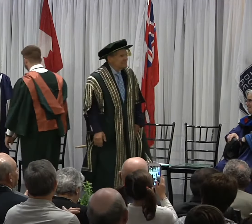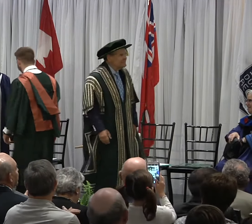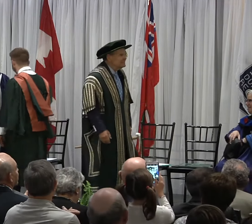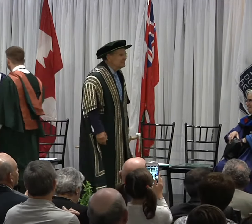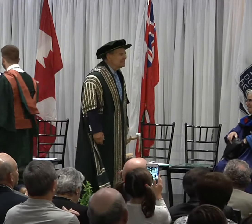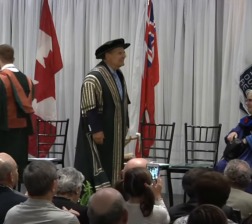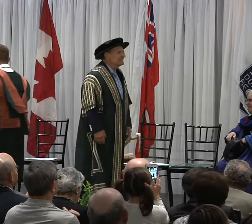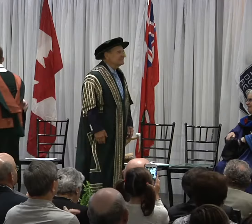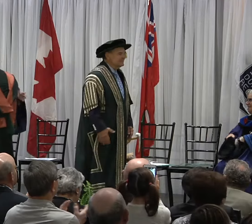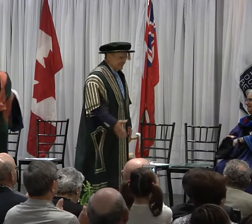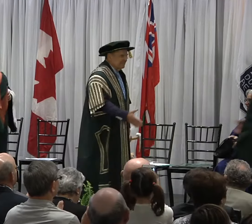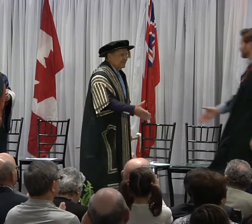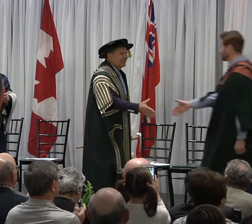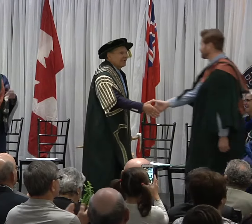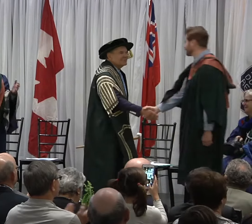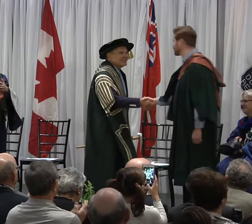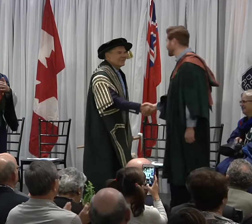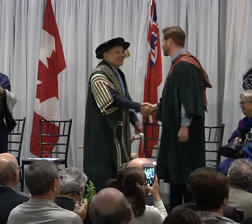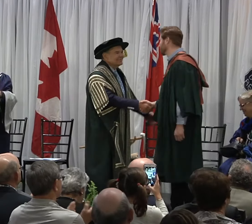Cameron Dealey.